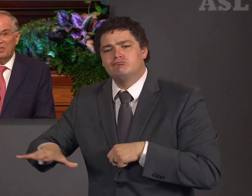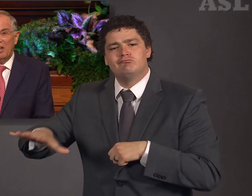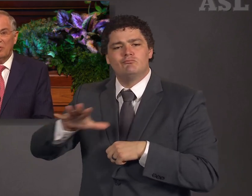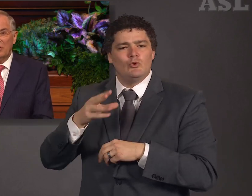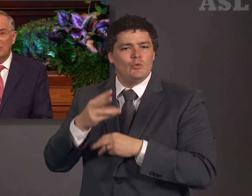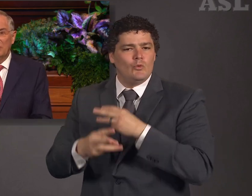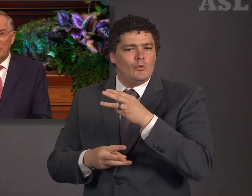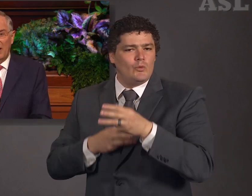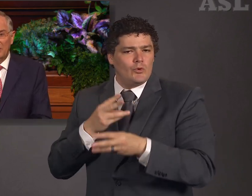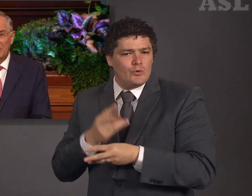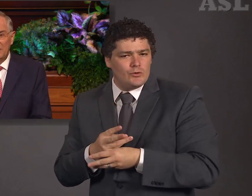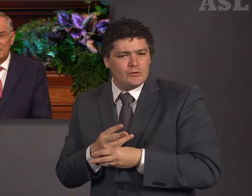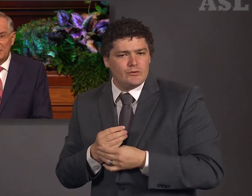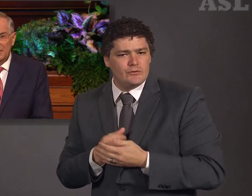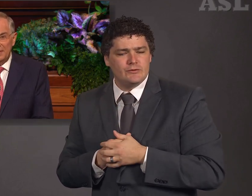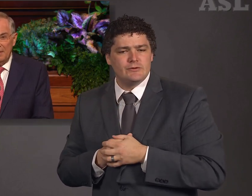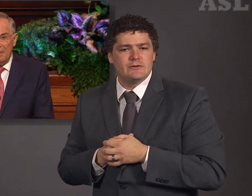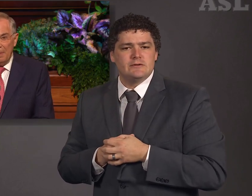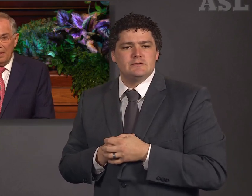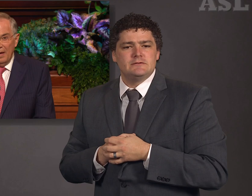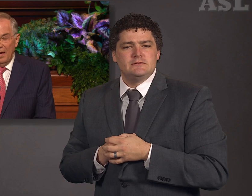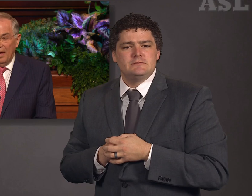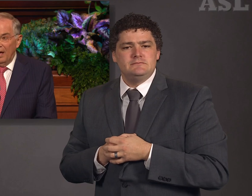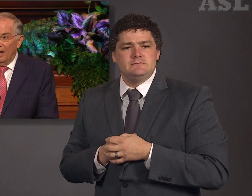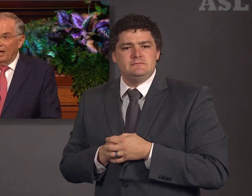peaceable followers of Christ.